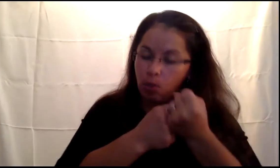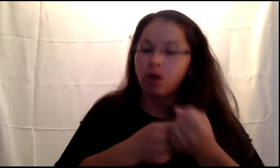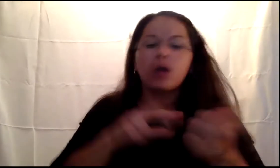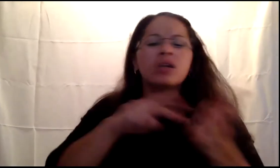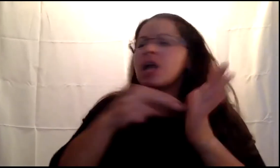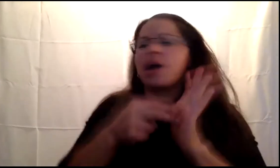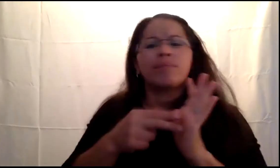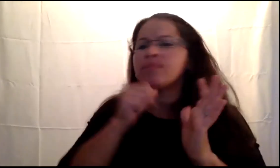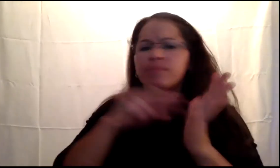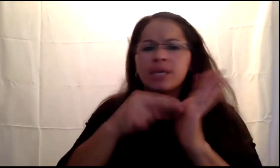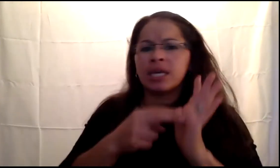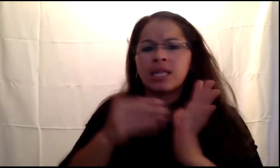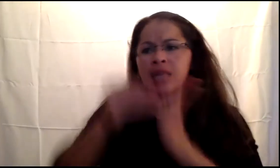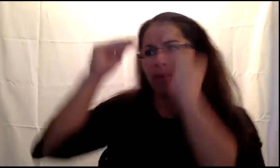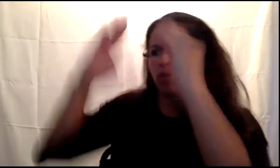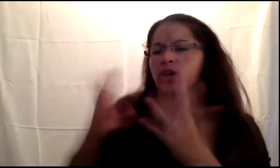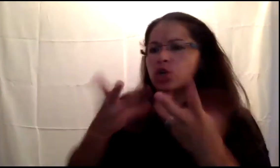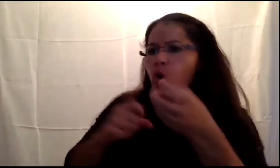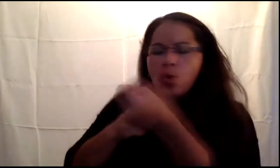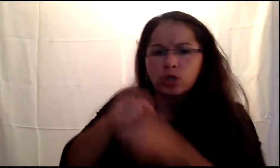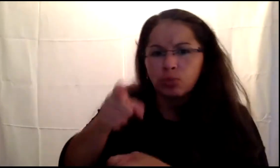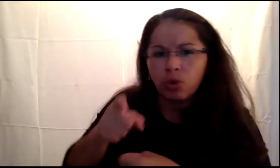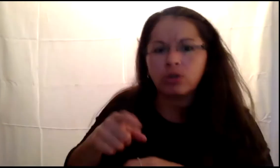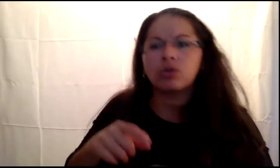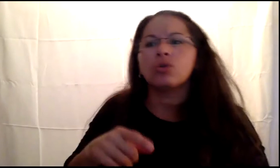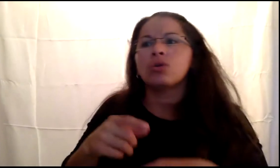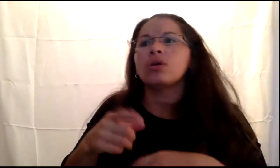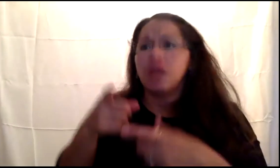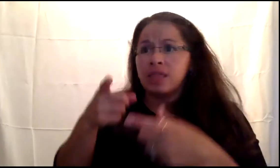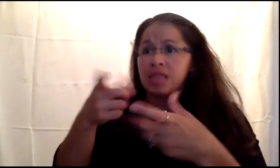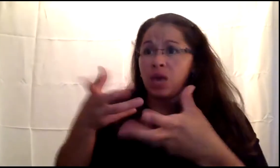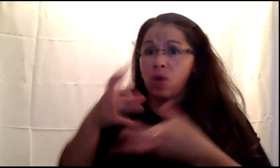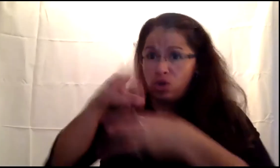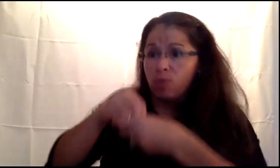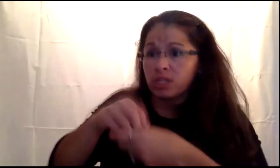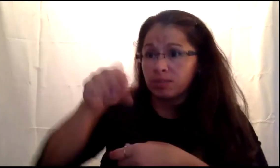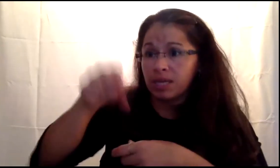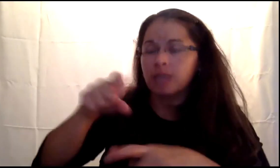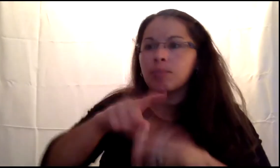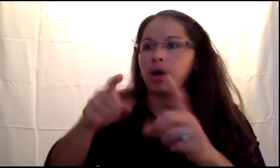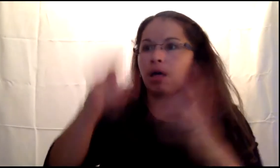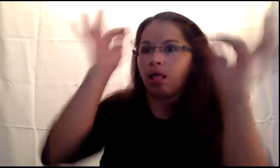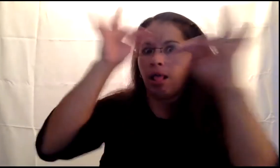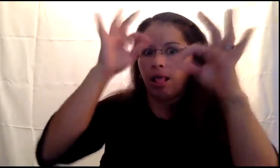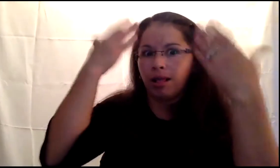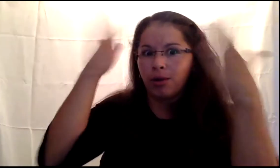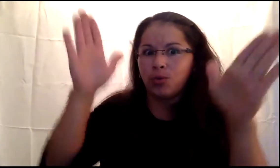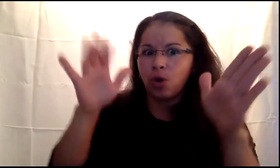or support you or have you participate. They just don't know. Most of us are still fairly ignorant about the rules that,